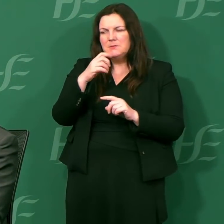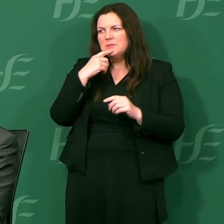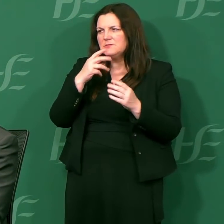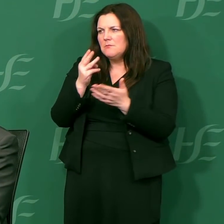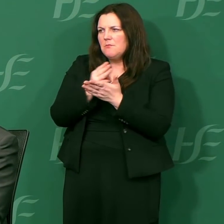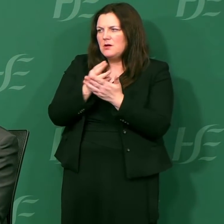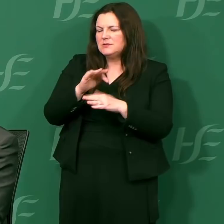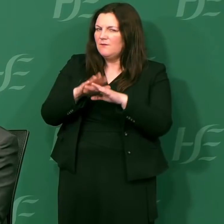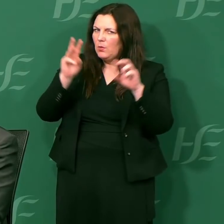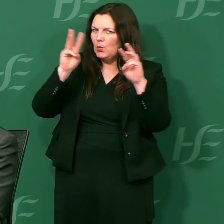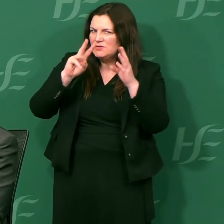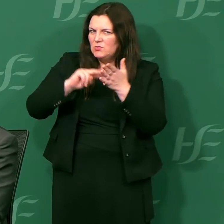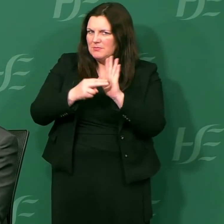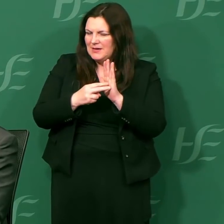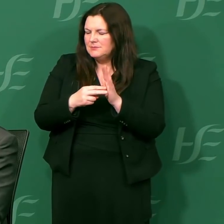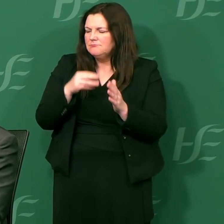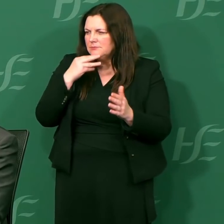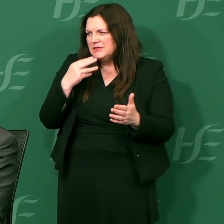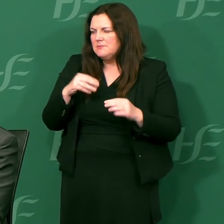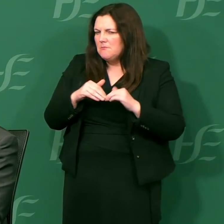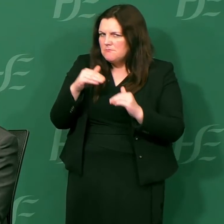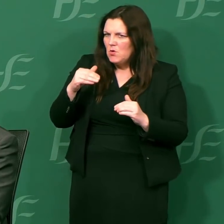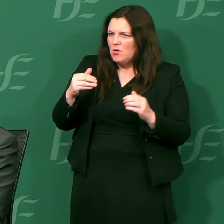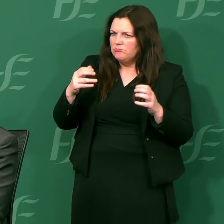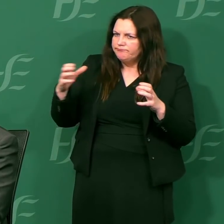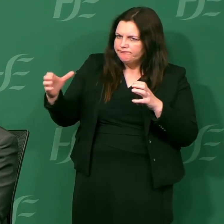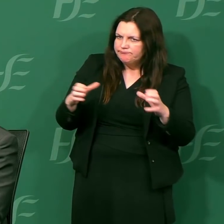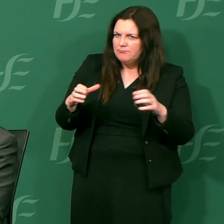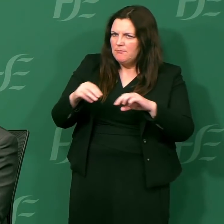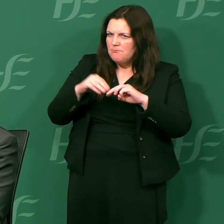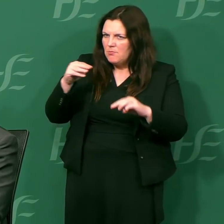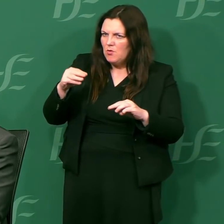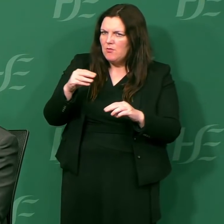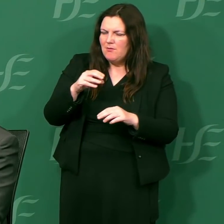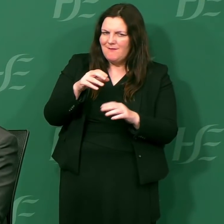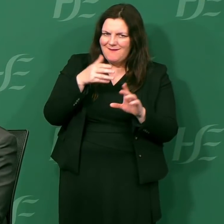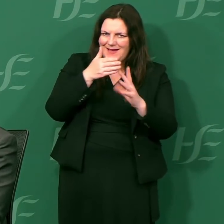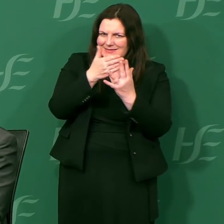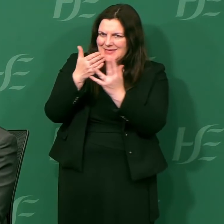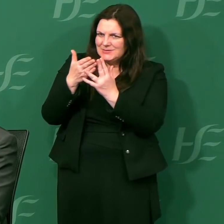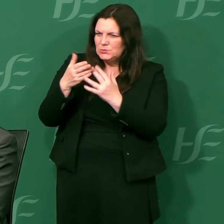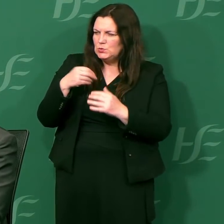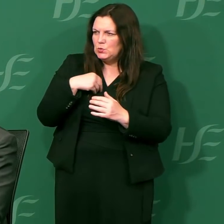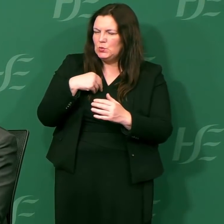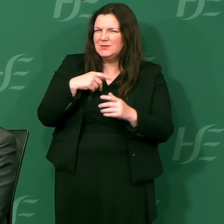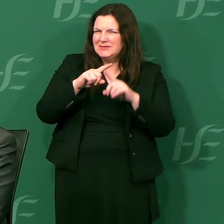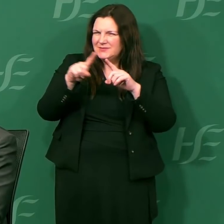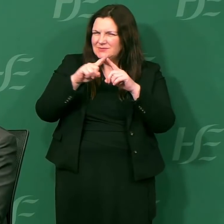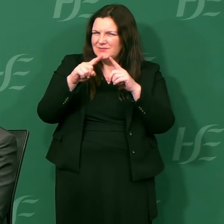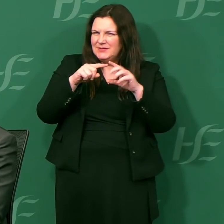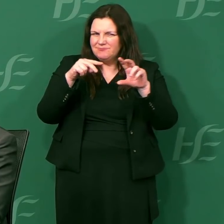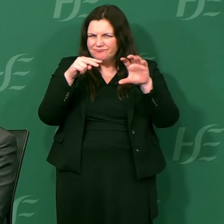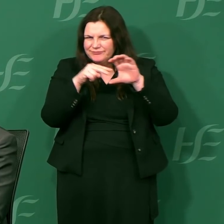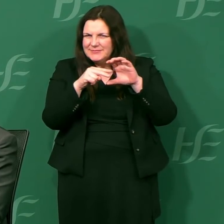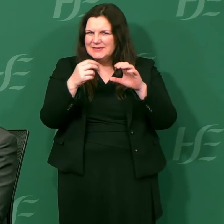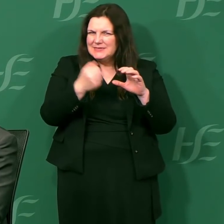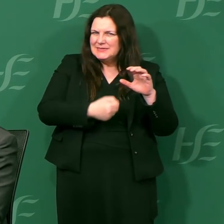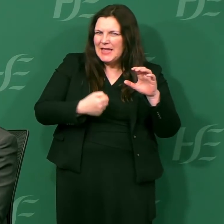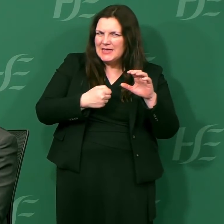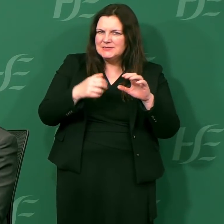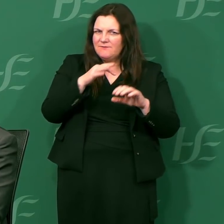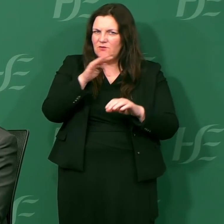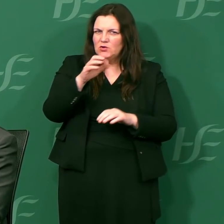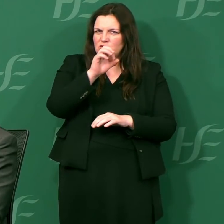So we've strengthened the investment in GP access to diagnostics. So that has certainly taken a huge uptake